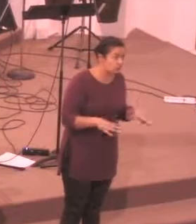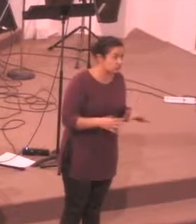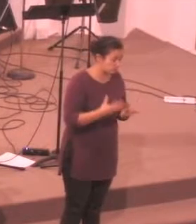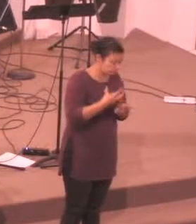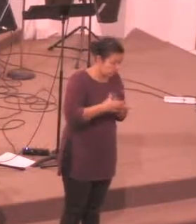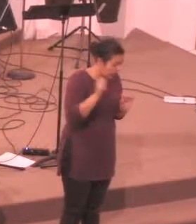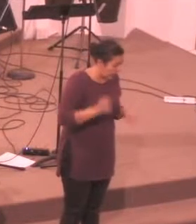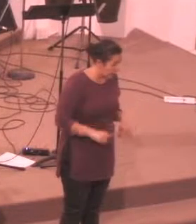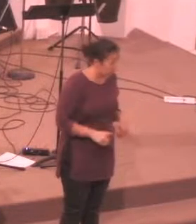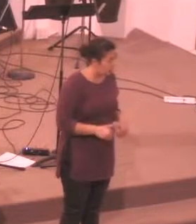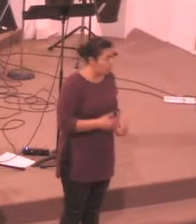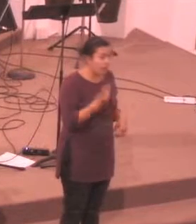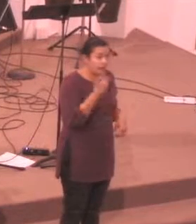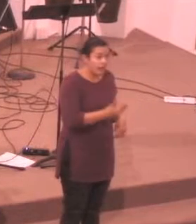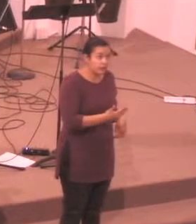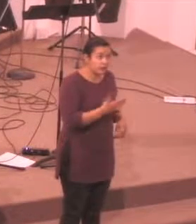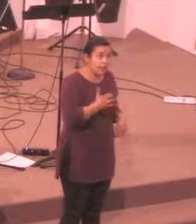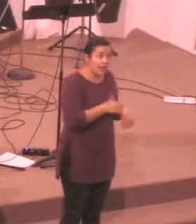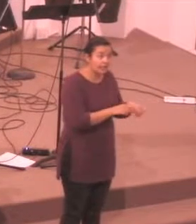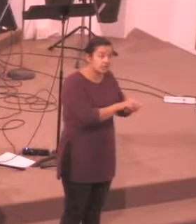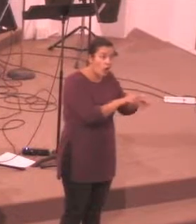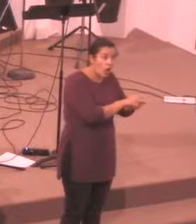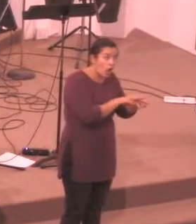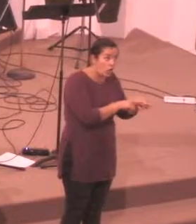Thank you I got clean socks in my sock drawer.